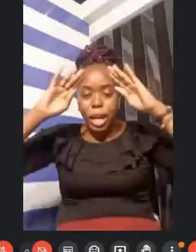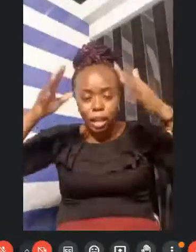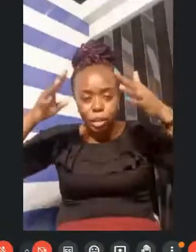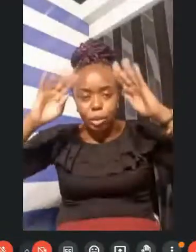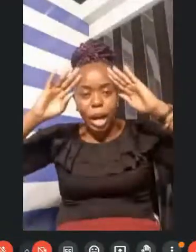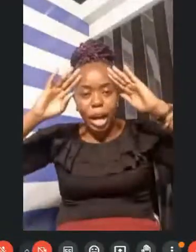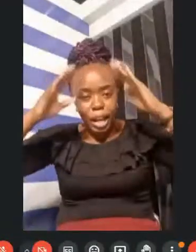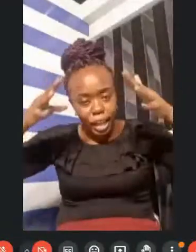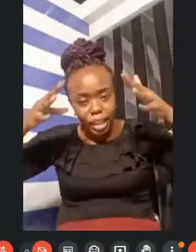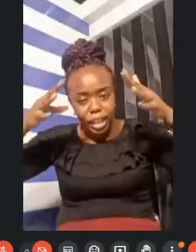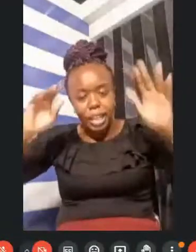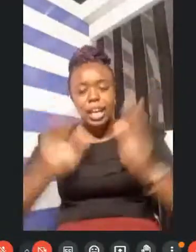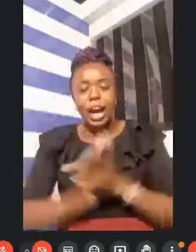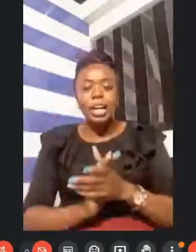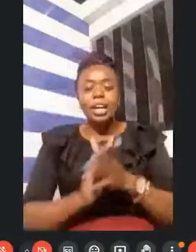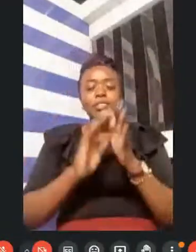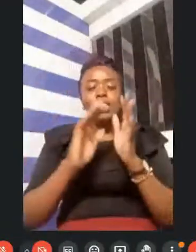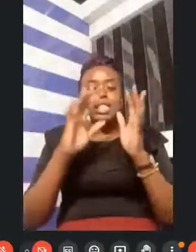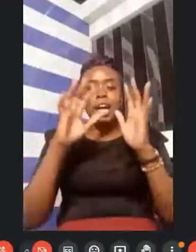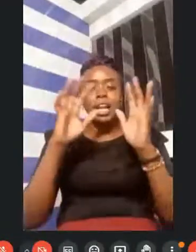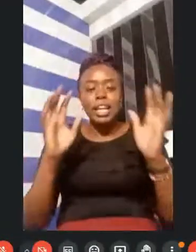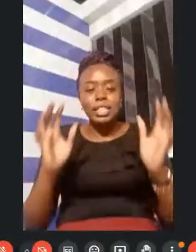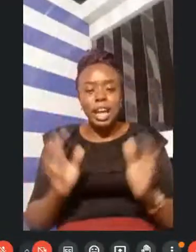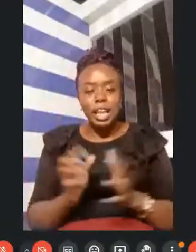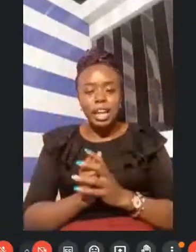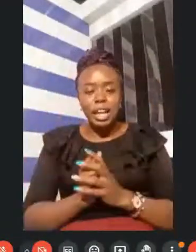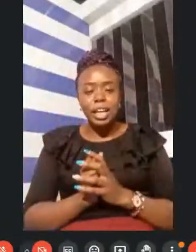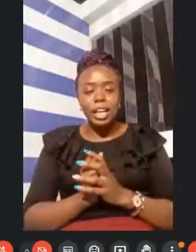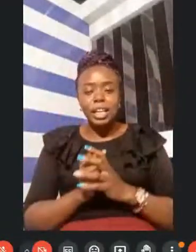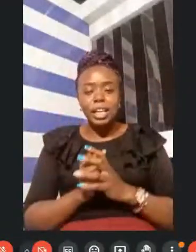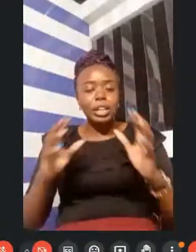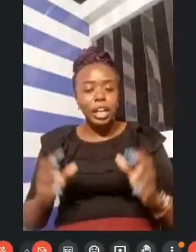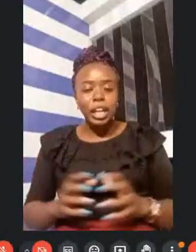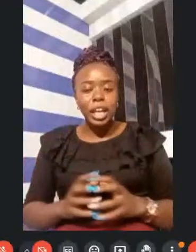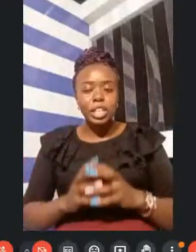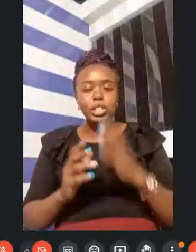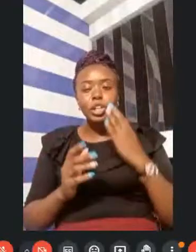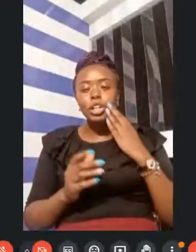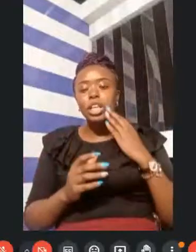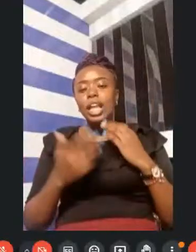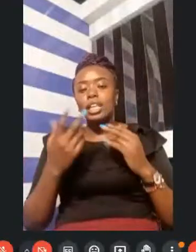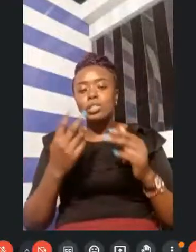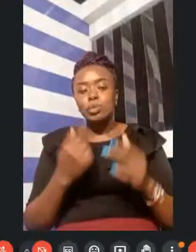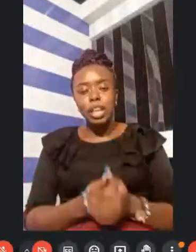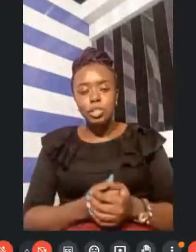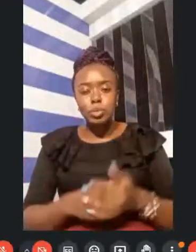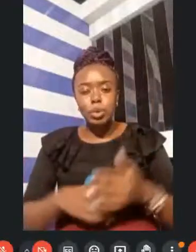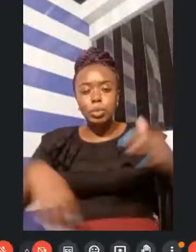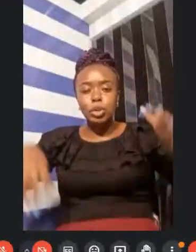you? Hello, hi. Yeah. If it's a large gathering, a congregation, that